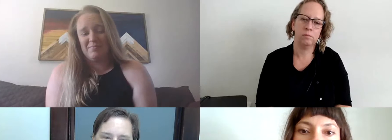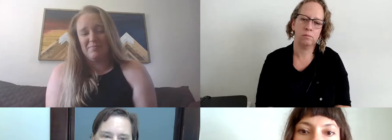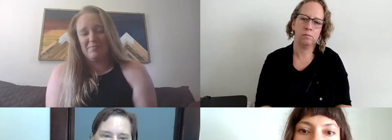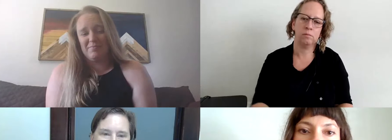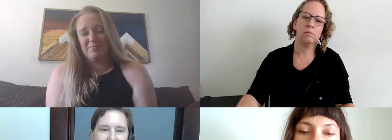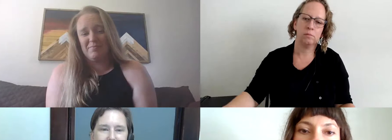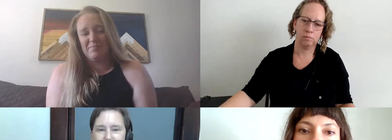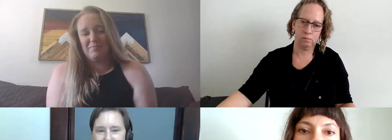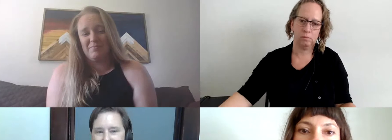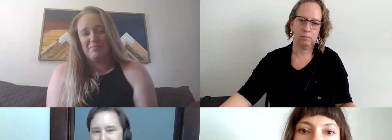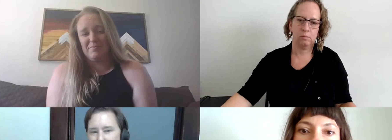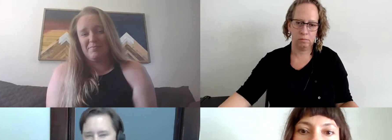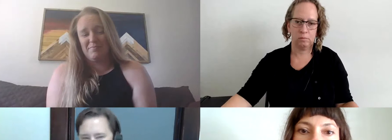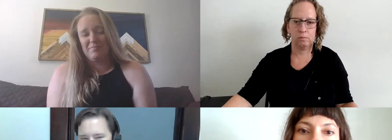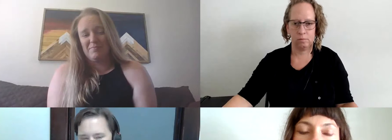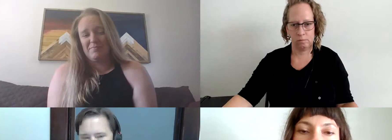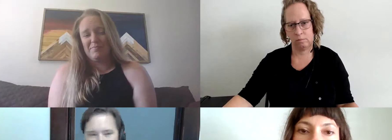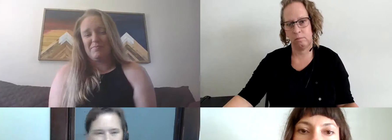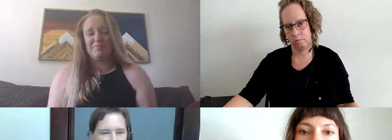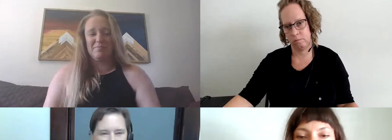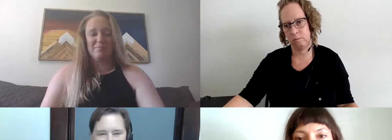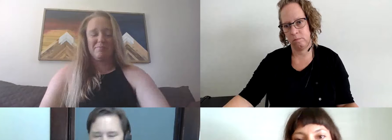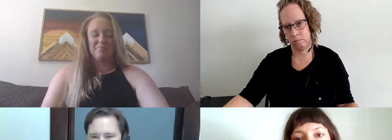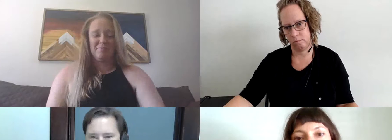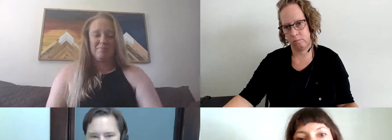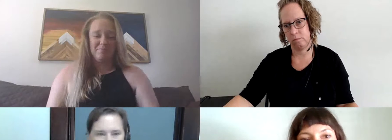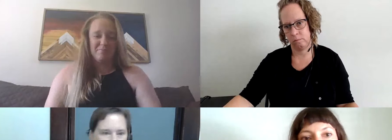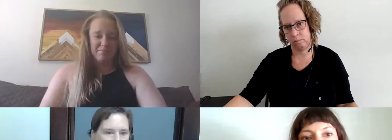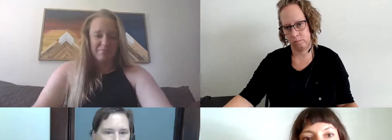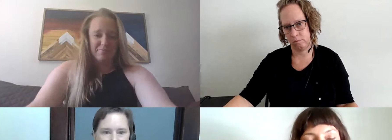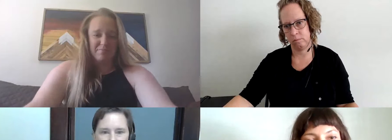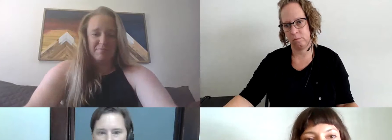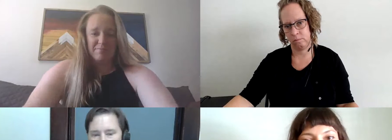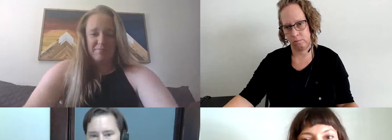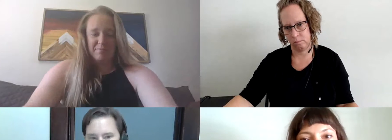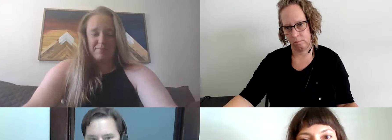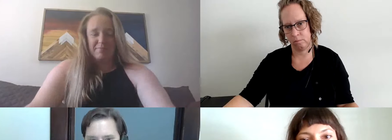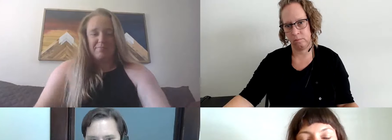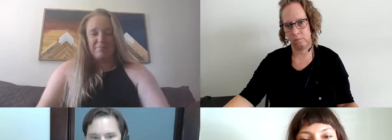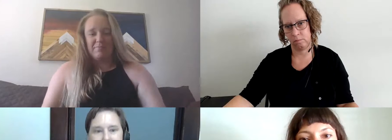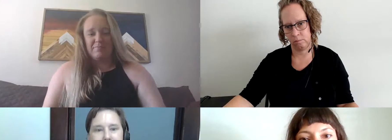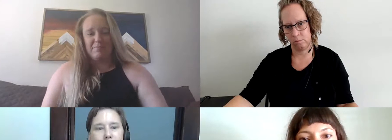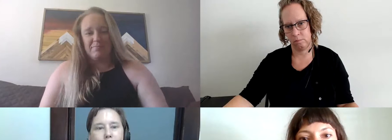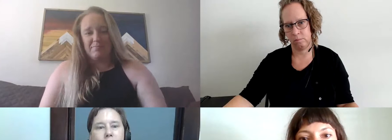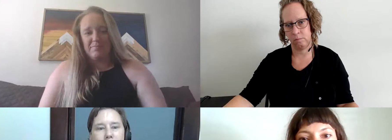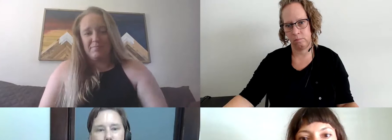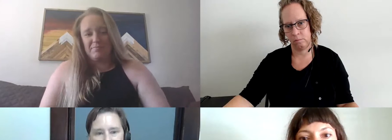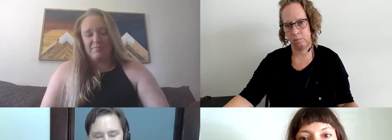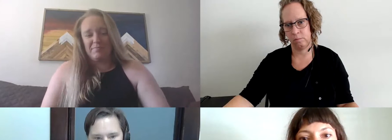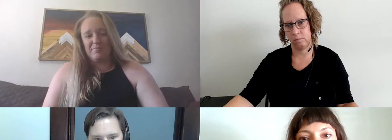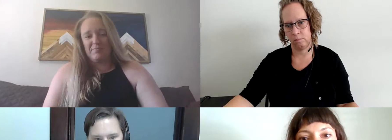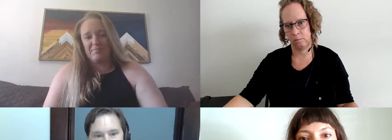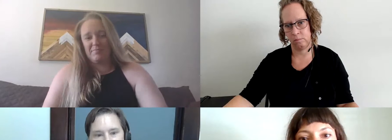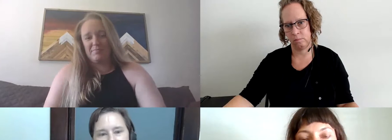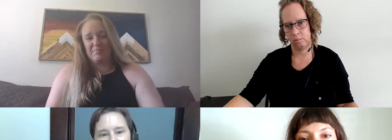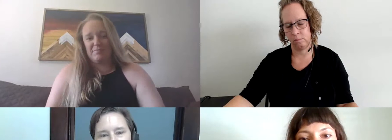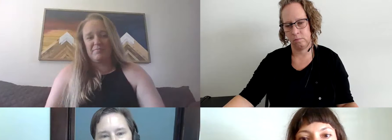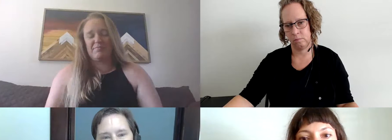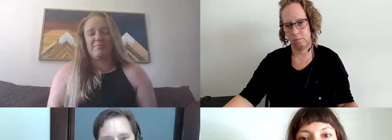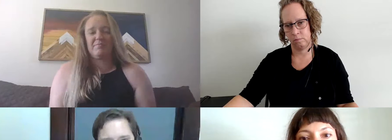you also can, if they have a question or need clarification or need someone to move closer to the microphone, they can use the chat